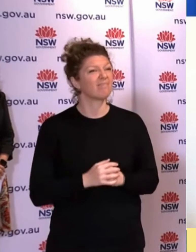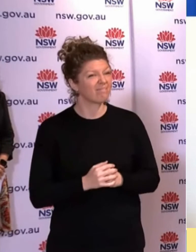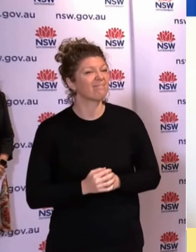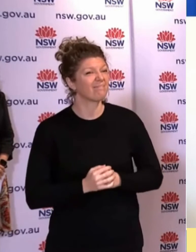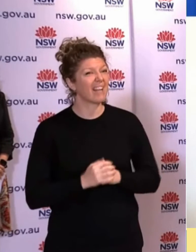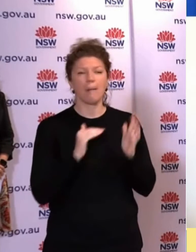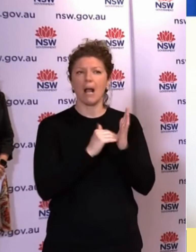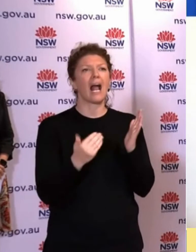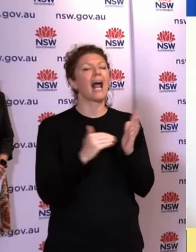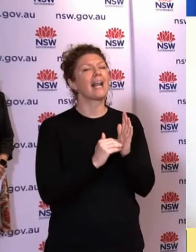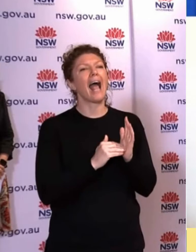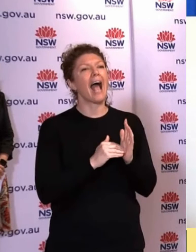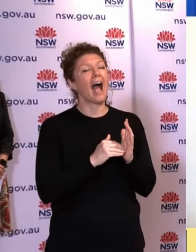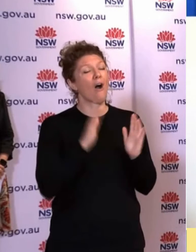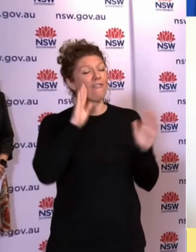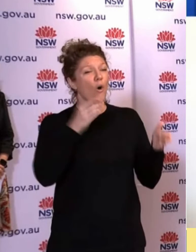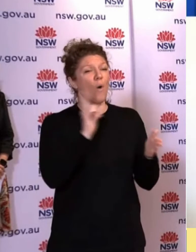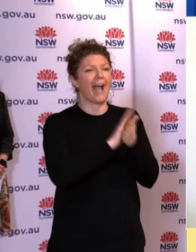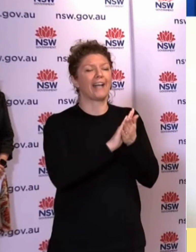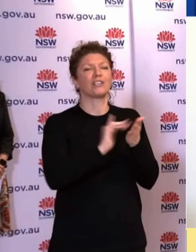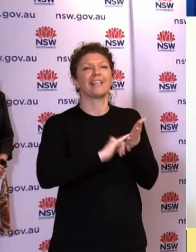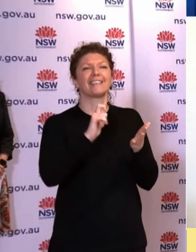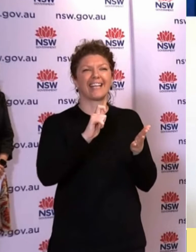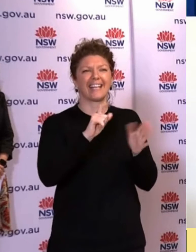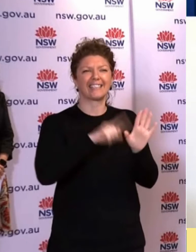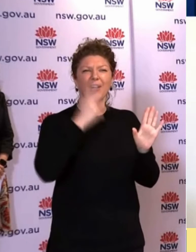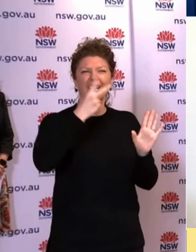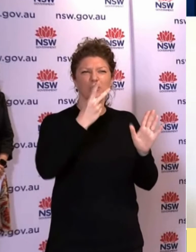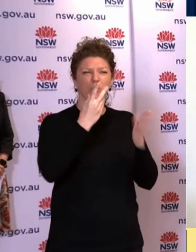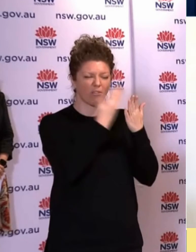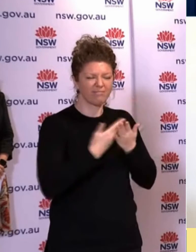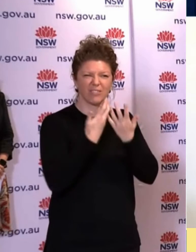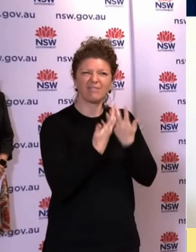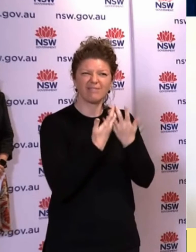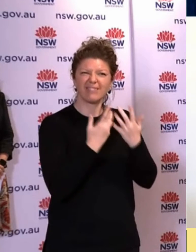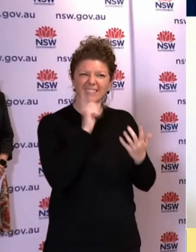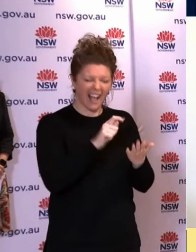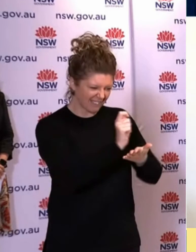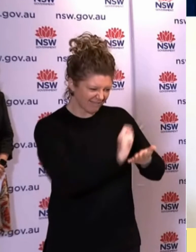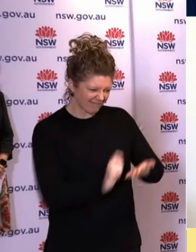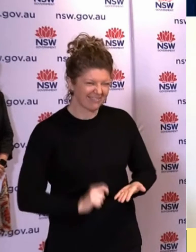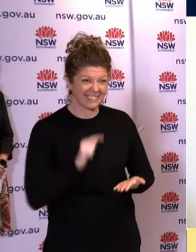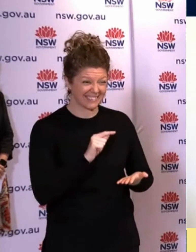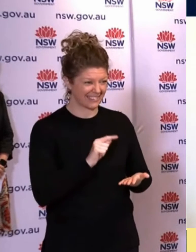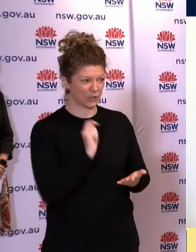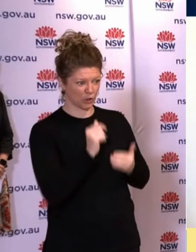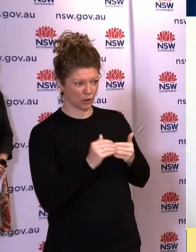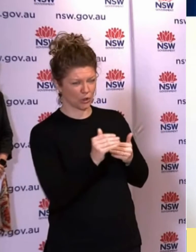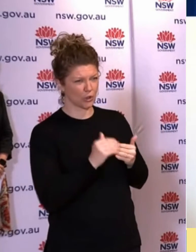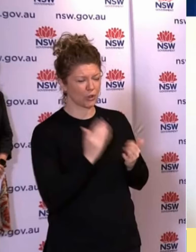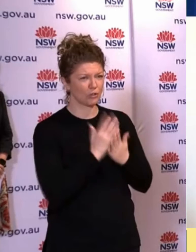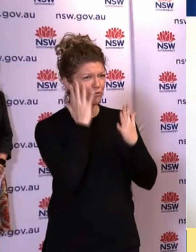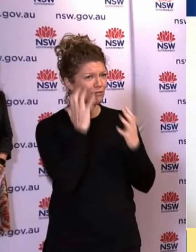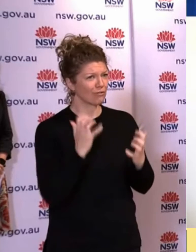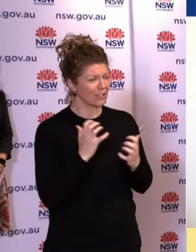on with regard to the HSC and how that might be done. I saw some reports in one of the papers today which I just want to stress wasn't